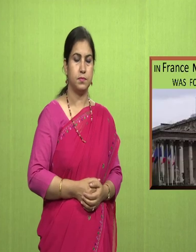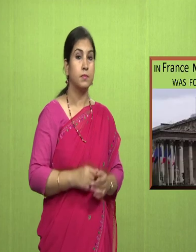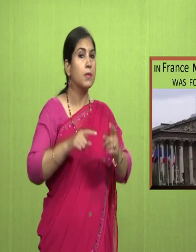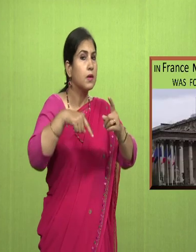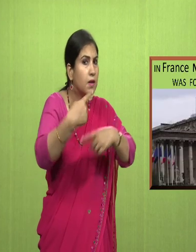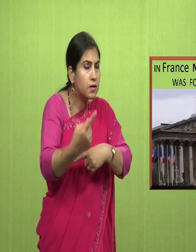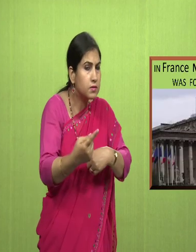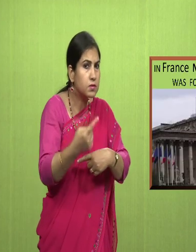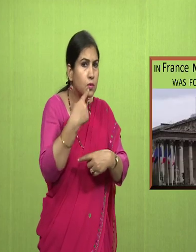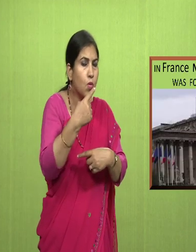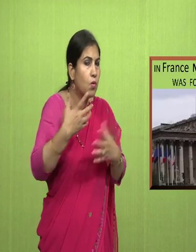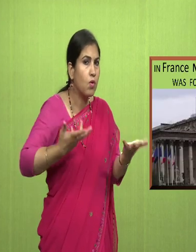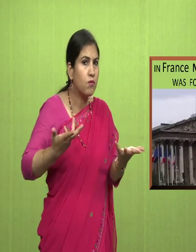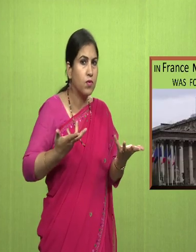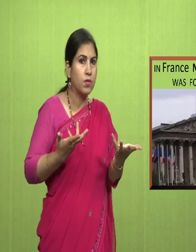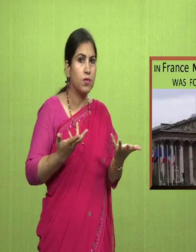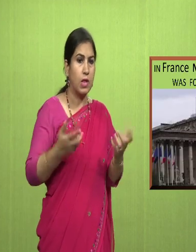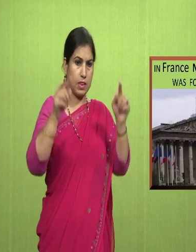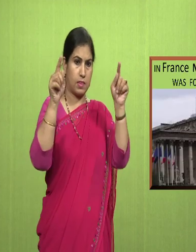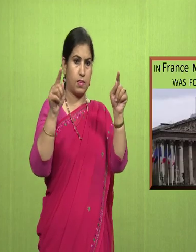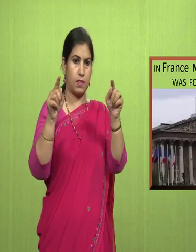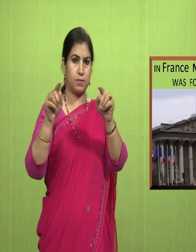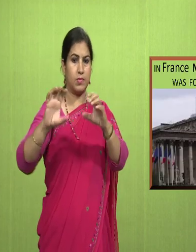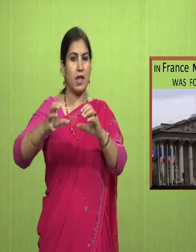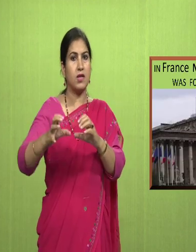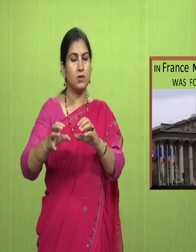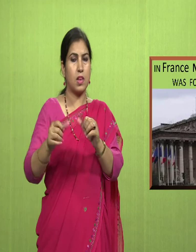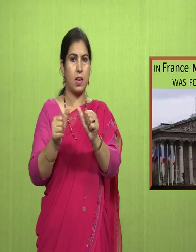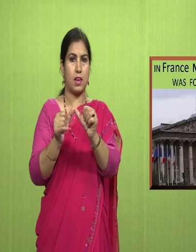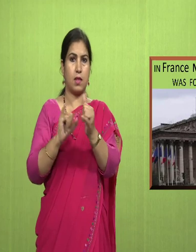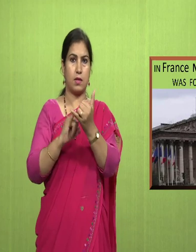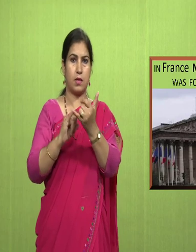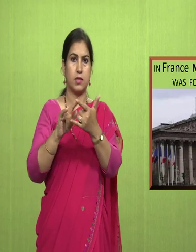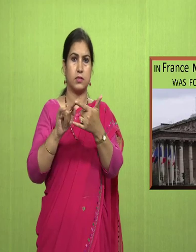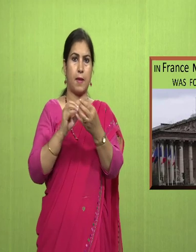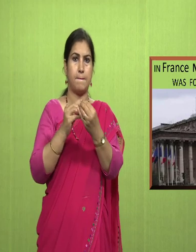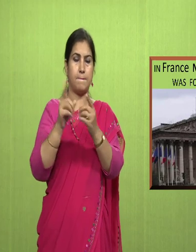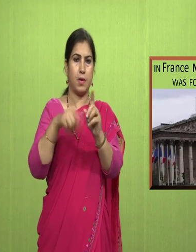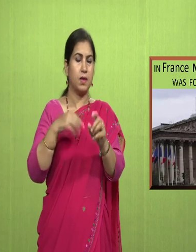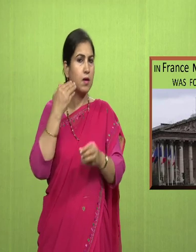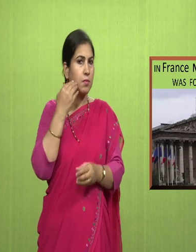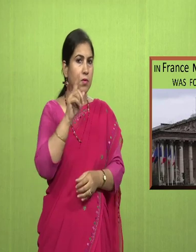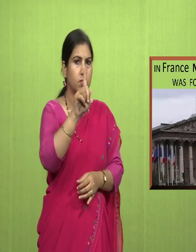Next, we discussed about the formation of National Assembly in the year 1789